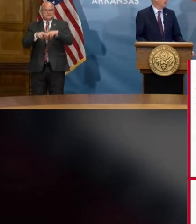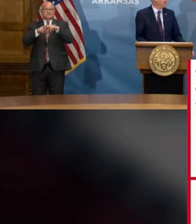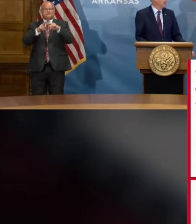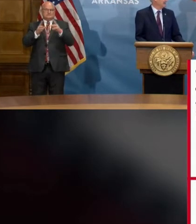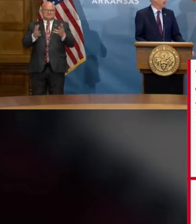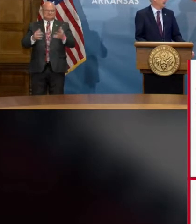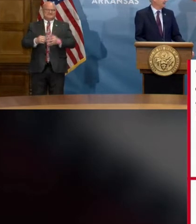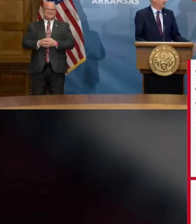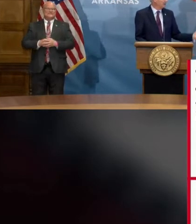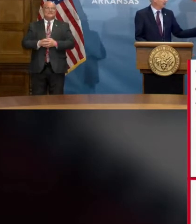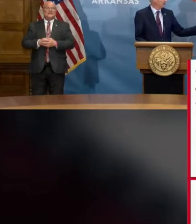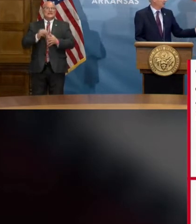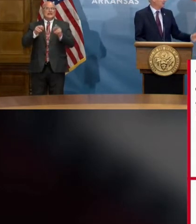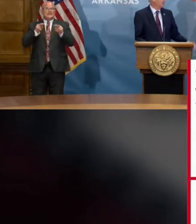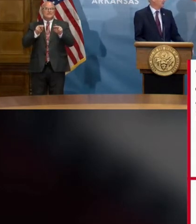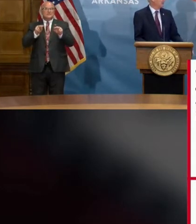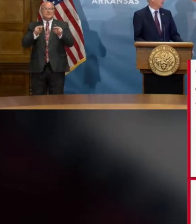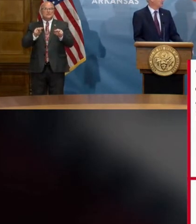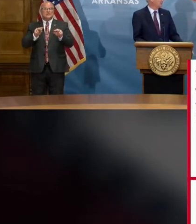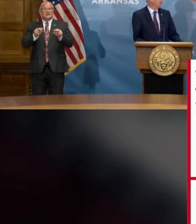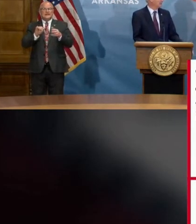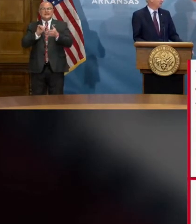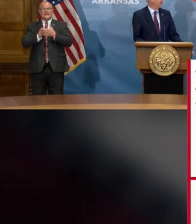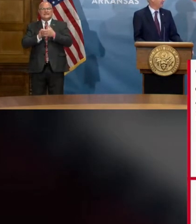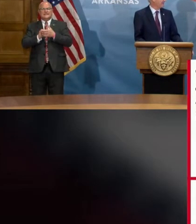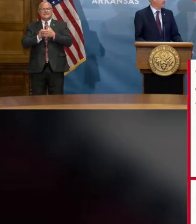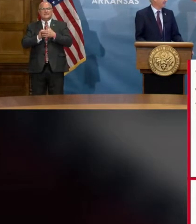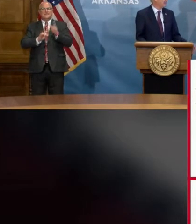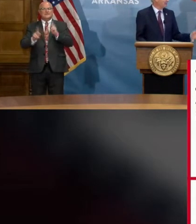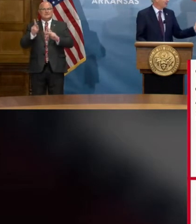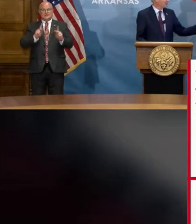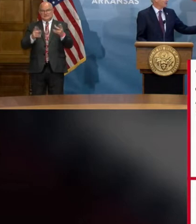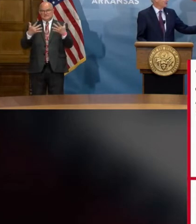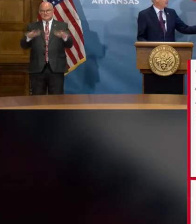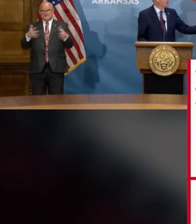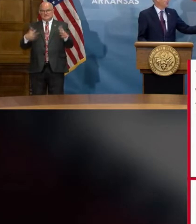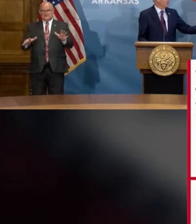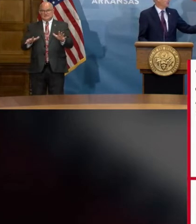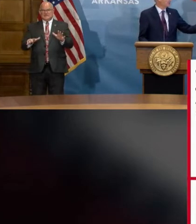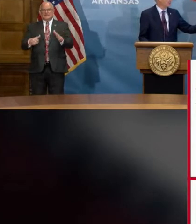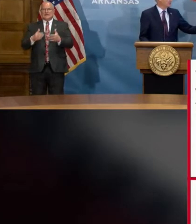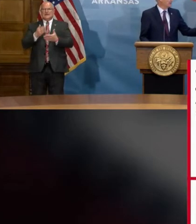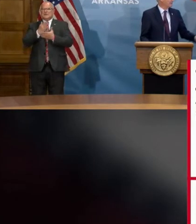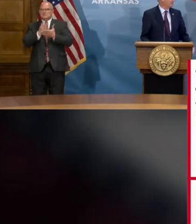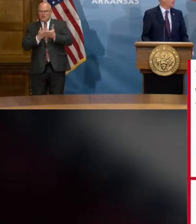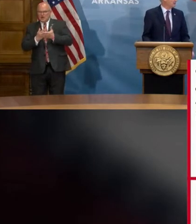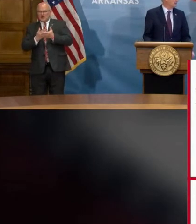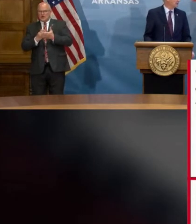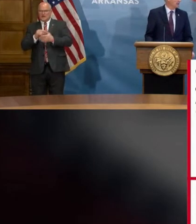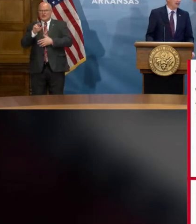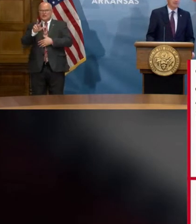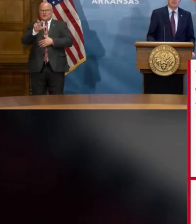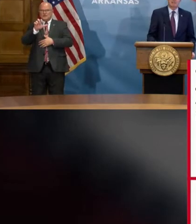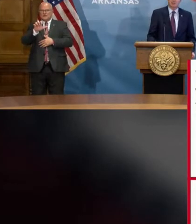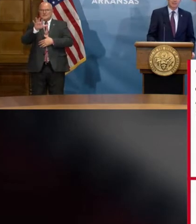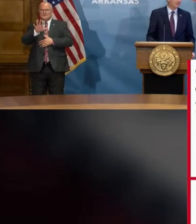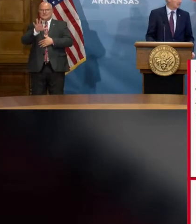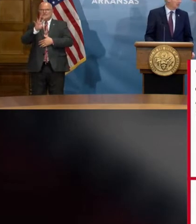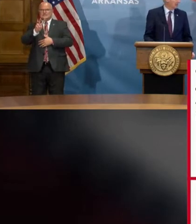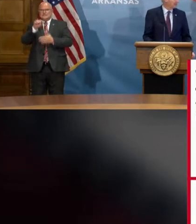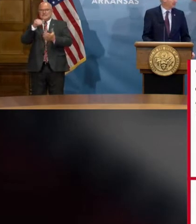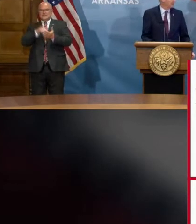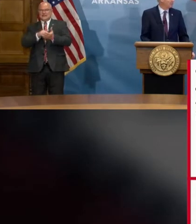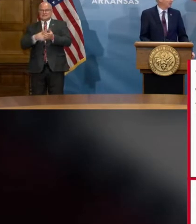in. If you look, though, at those that have been partially immunized at 357,000 and